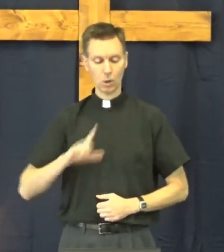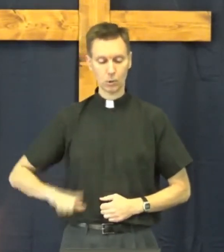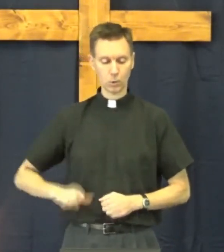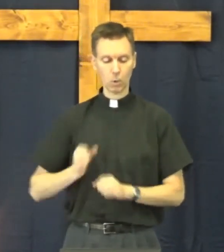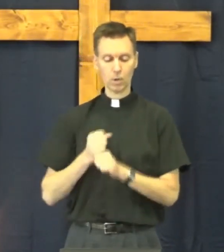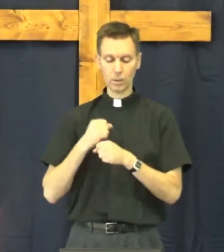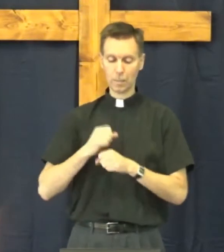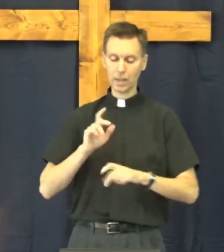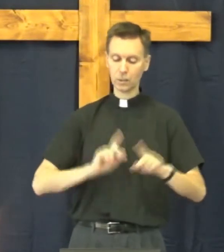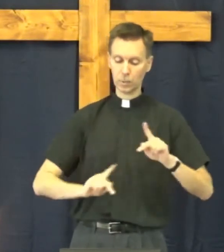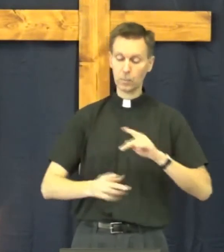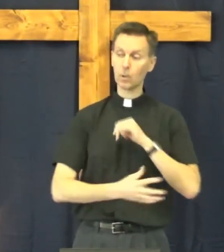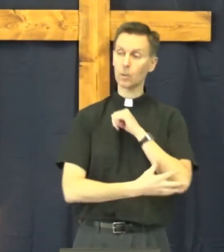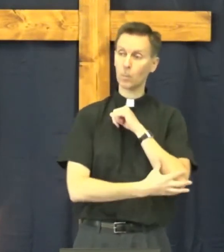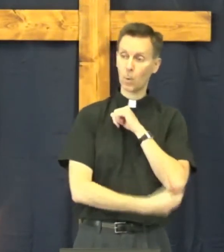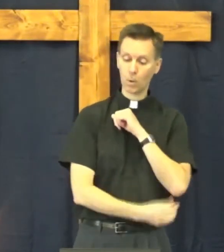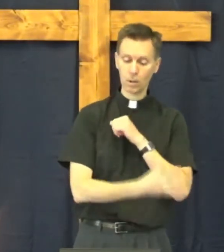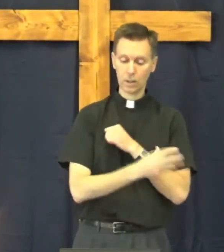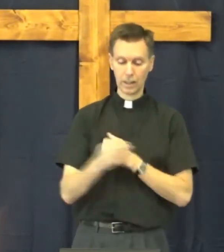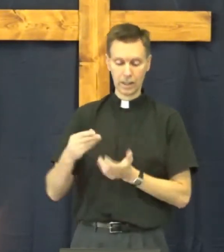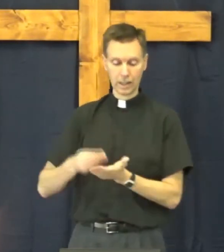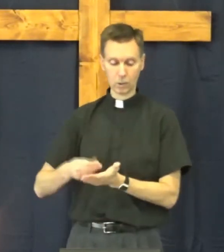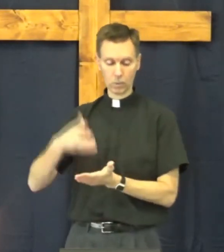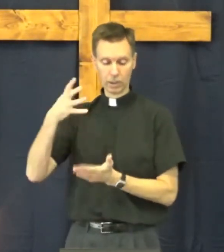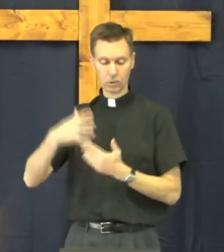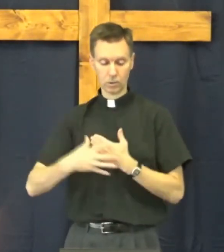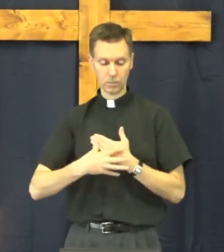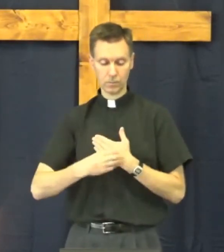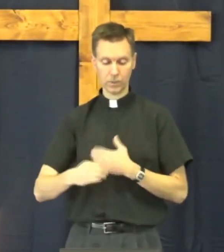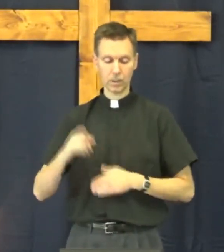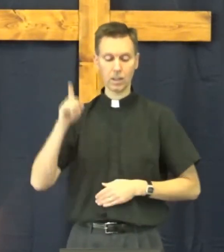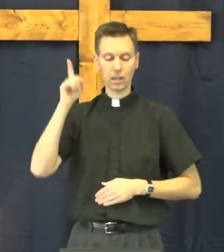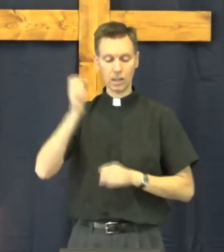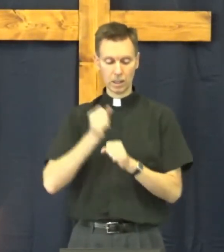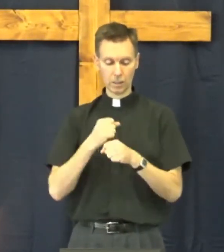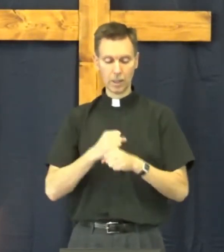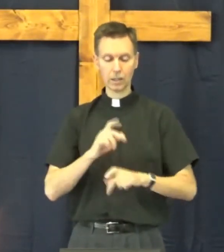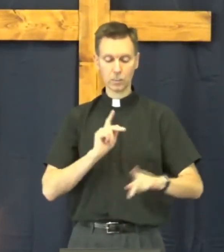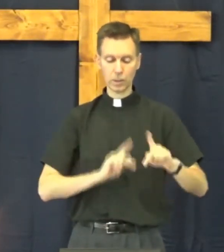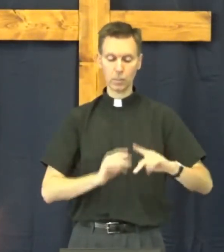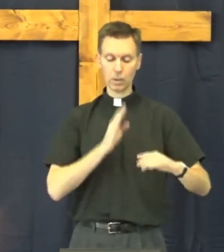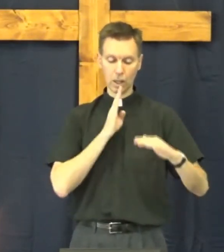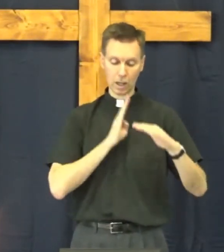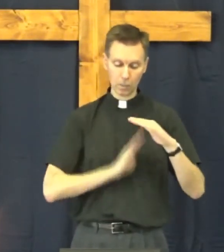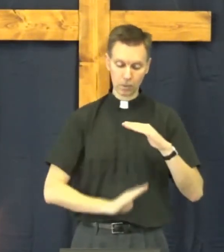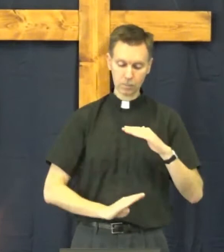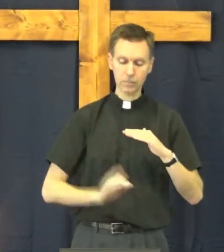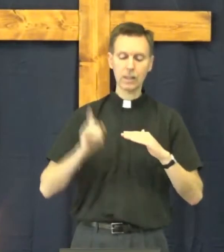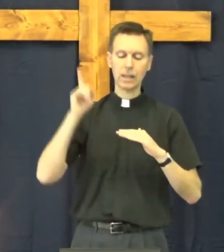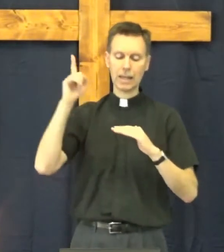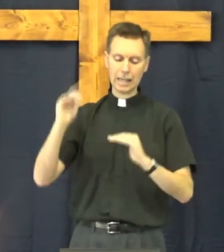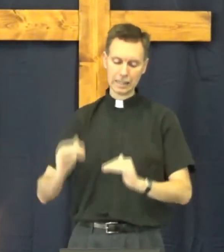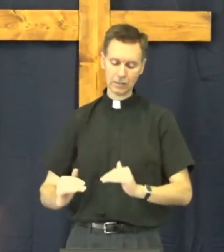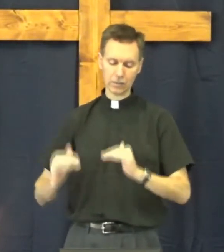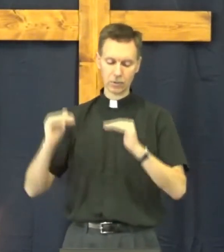The Lord makes people poor and rich. He makes people humble and he lifts them